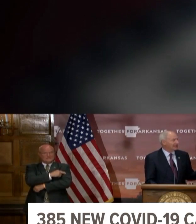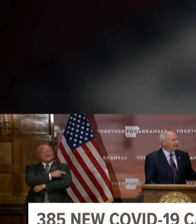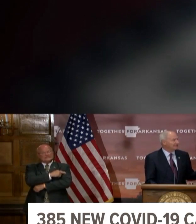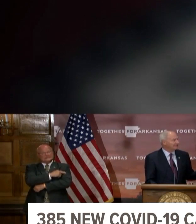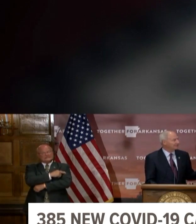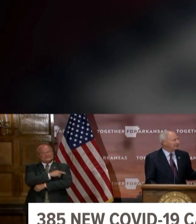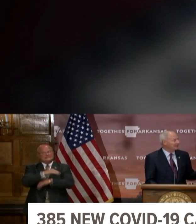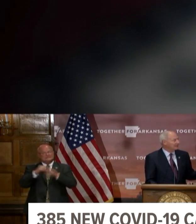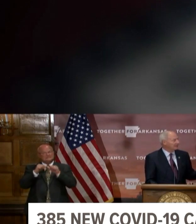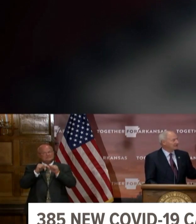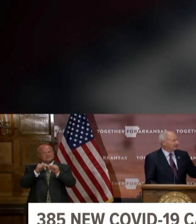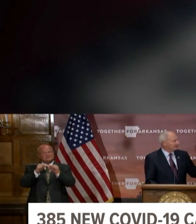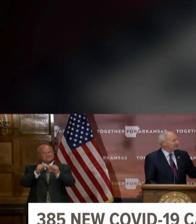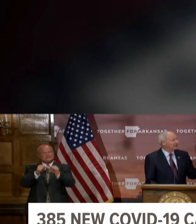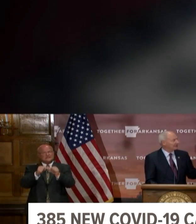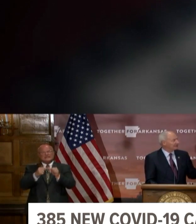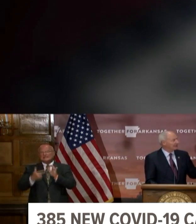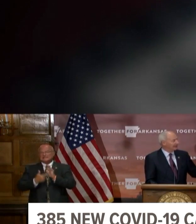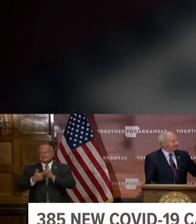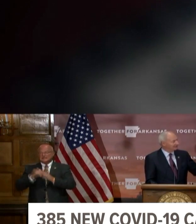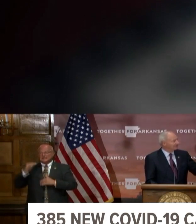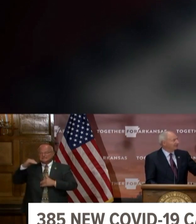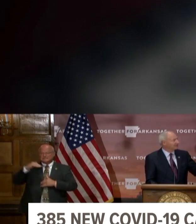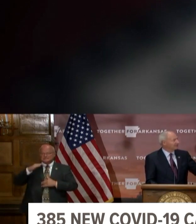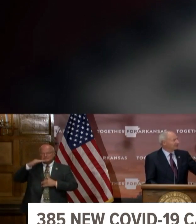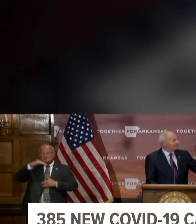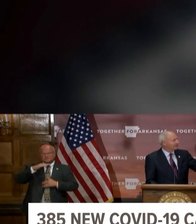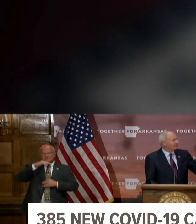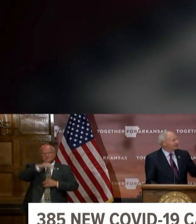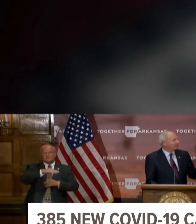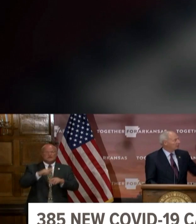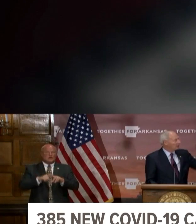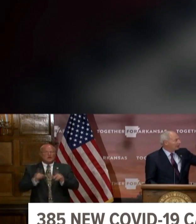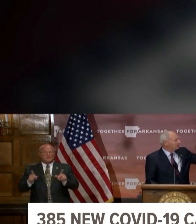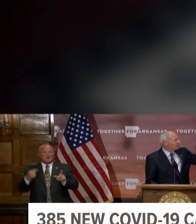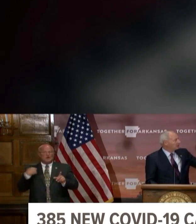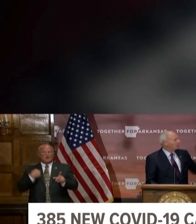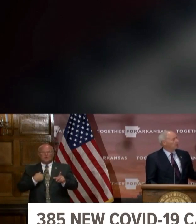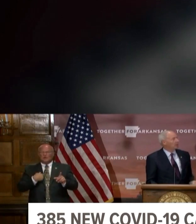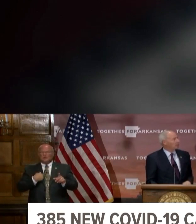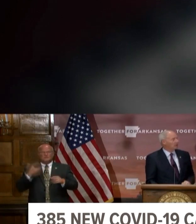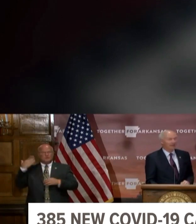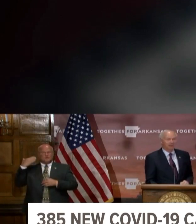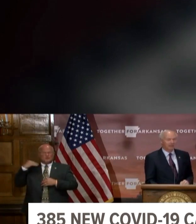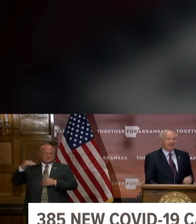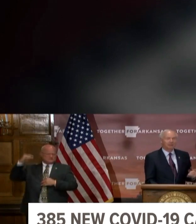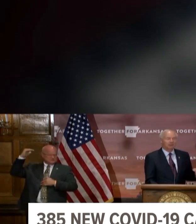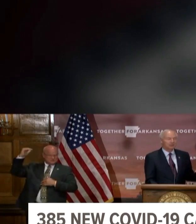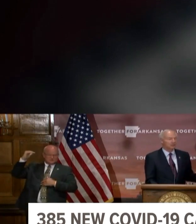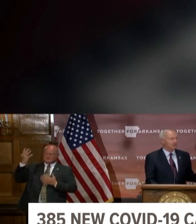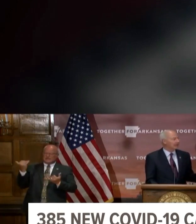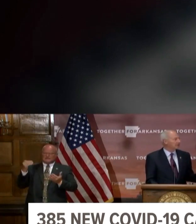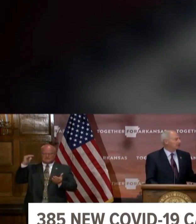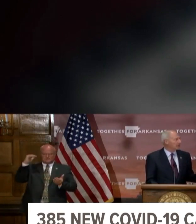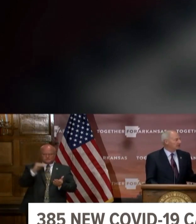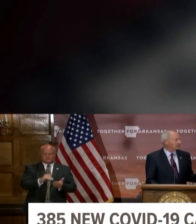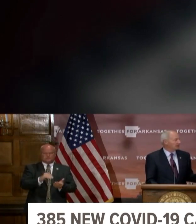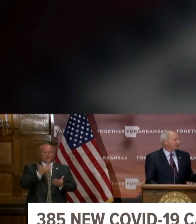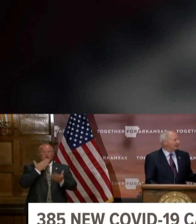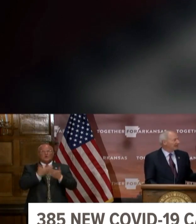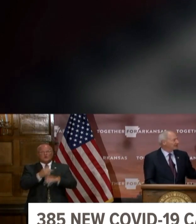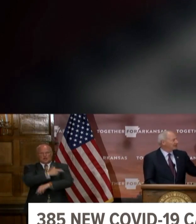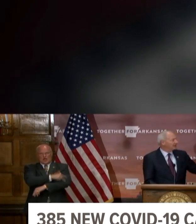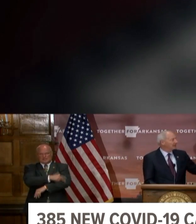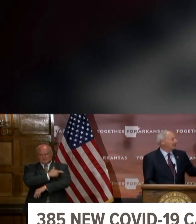really steady. Some days it goes down, but we're way below where we were at our peak, which shows we have good